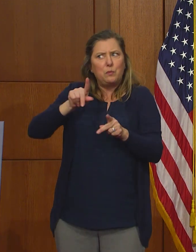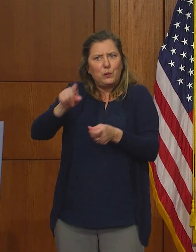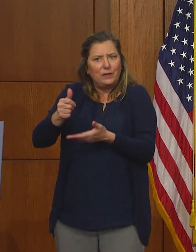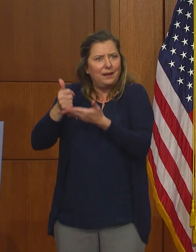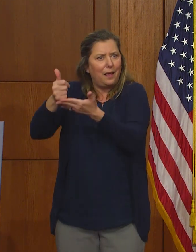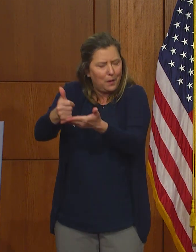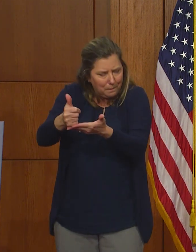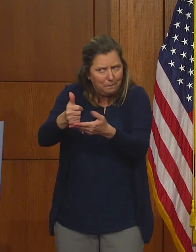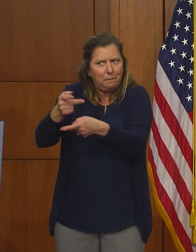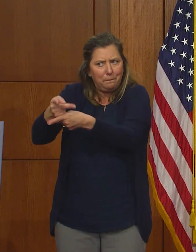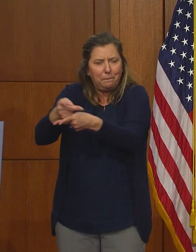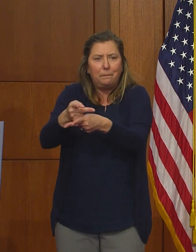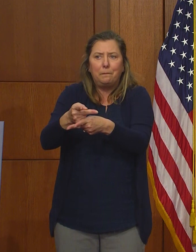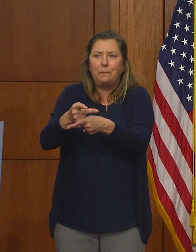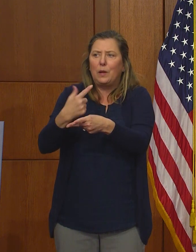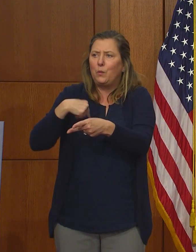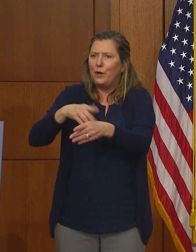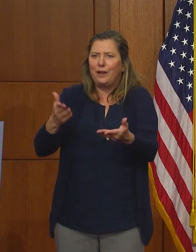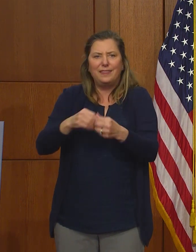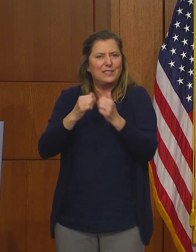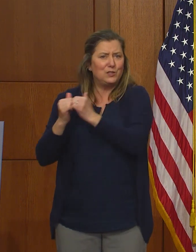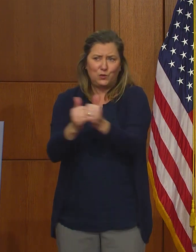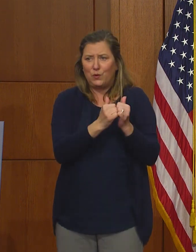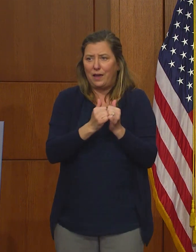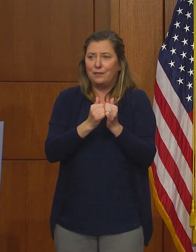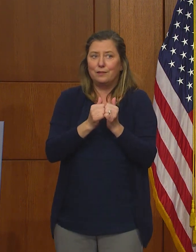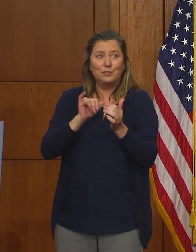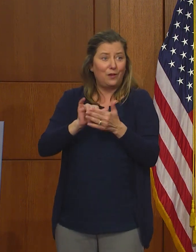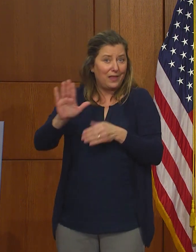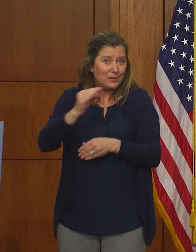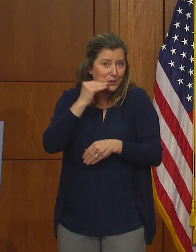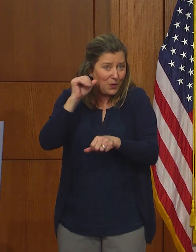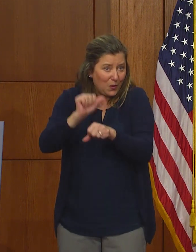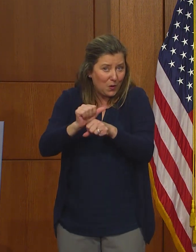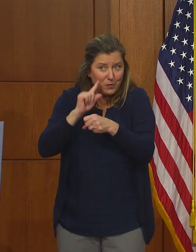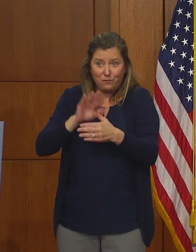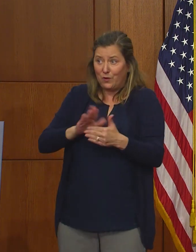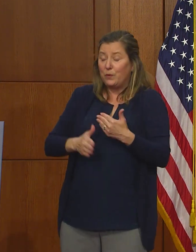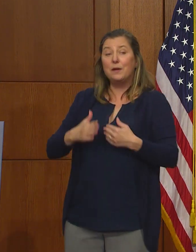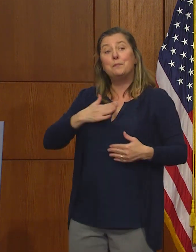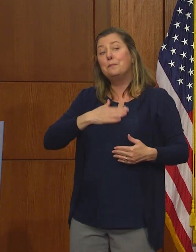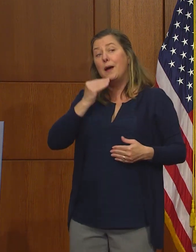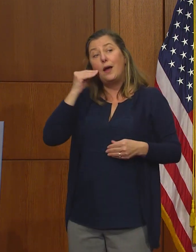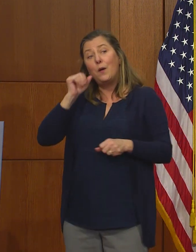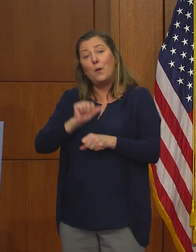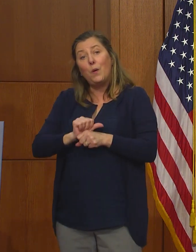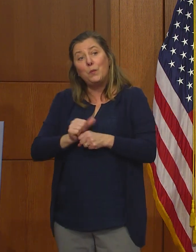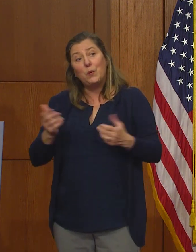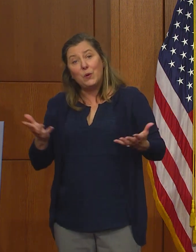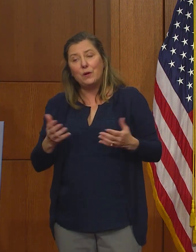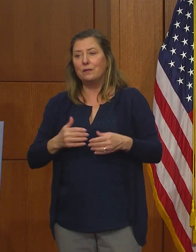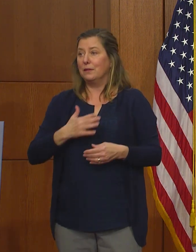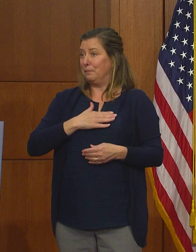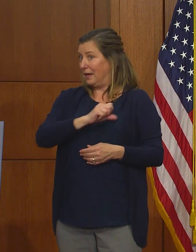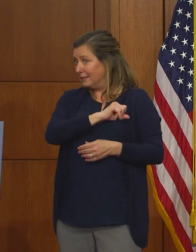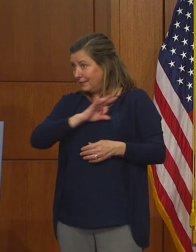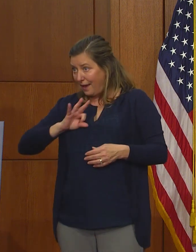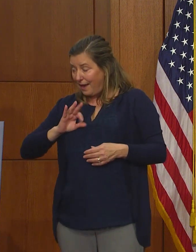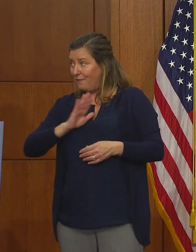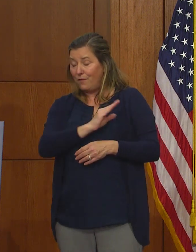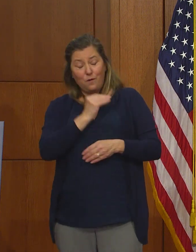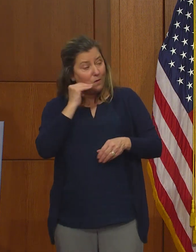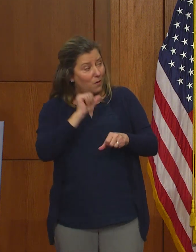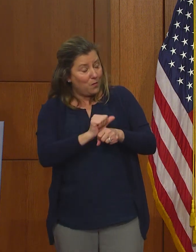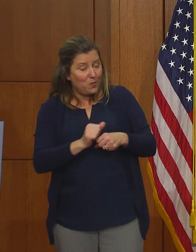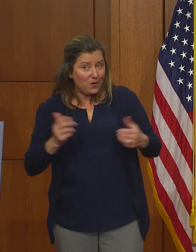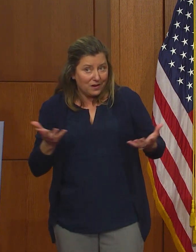help. We're all in this together. So that's your homework for the weekend. My homework and my staff's homework is